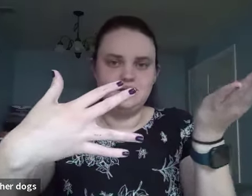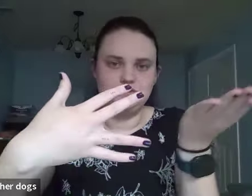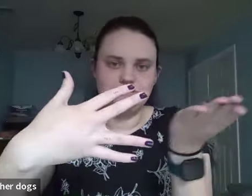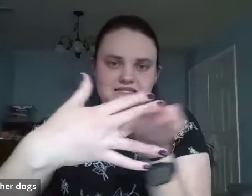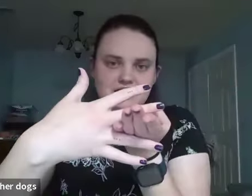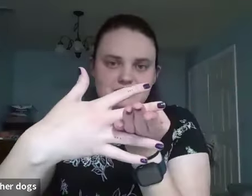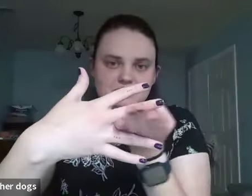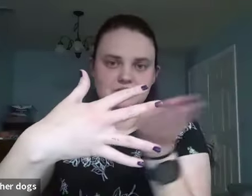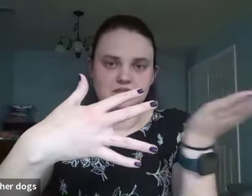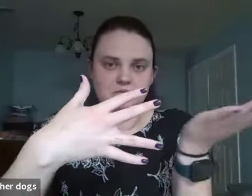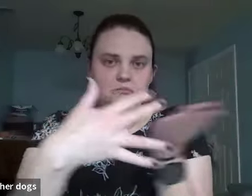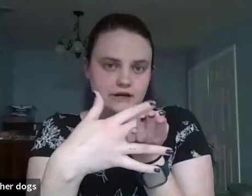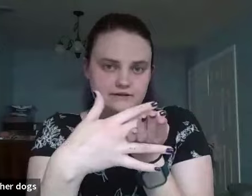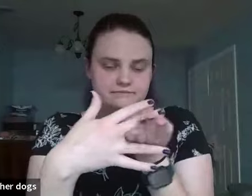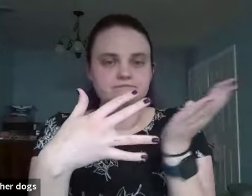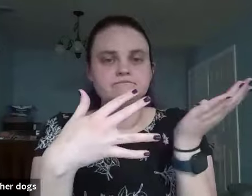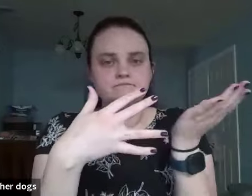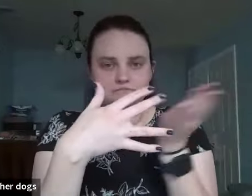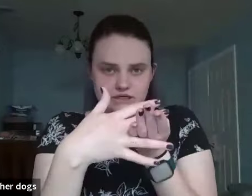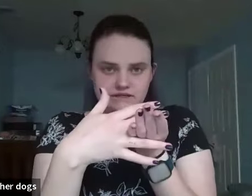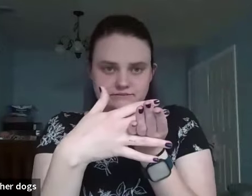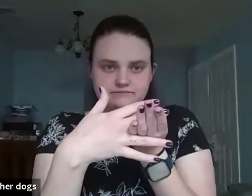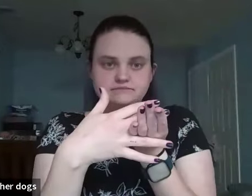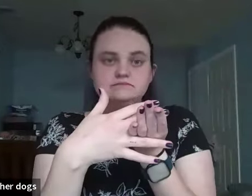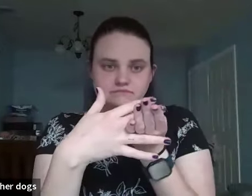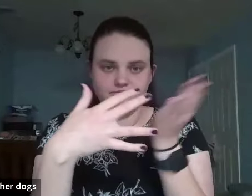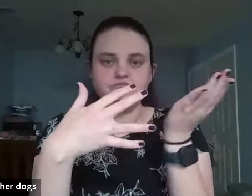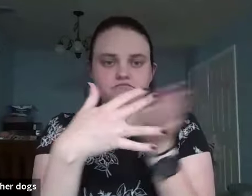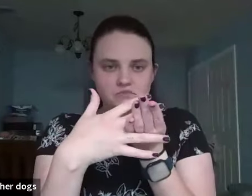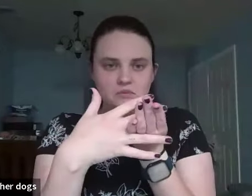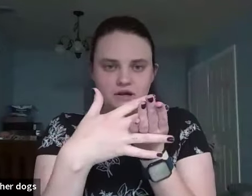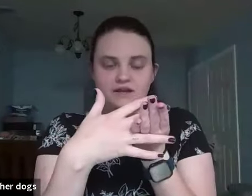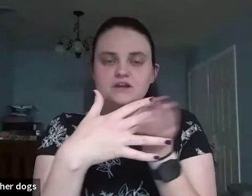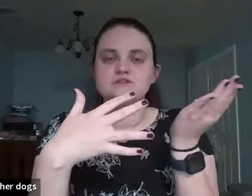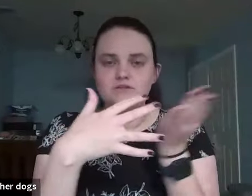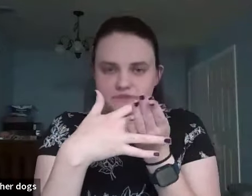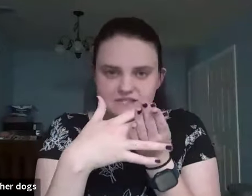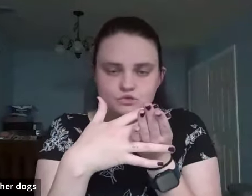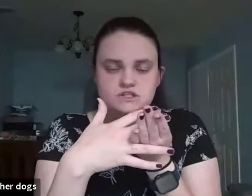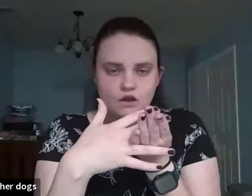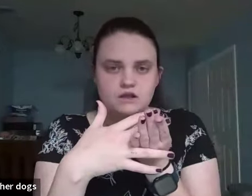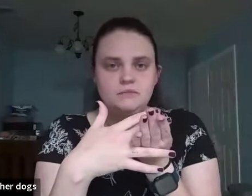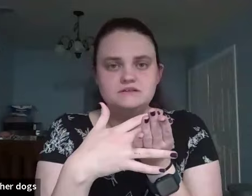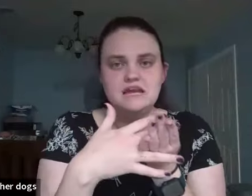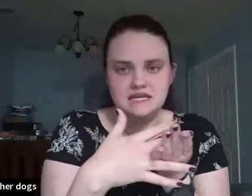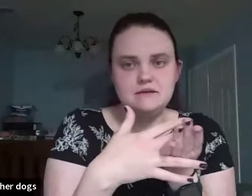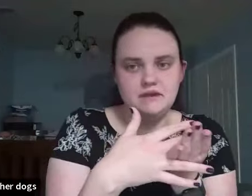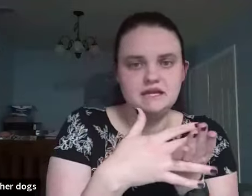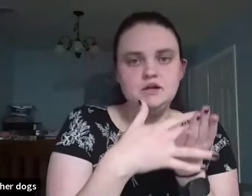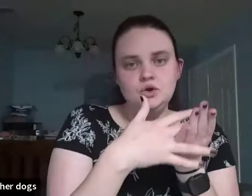and you slide it in between. Break, break, break. So this one's talking about taking a minute,